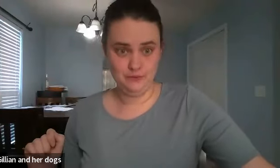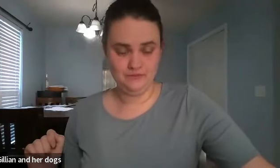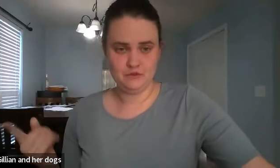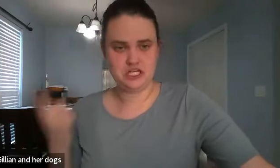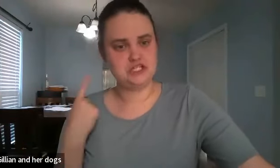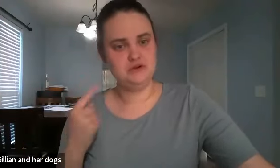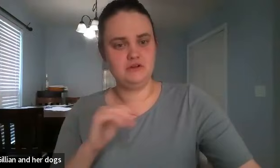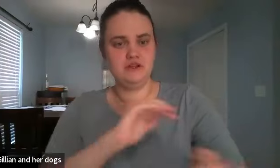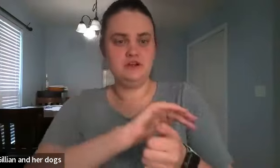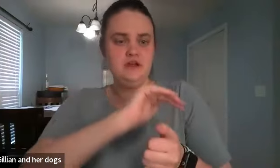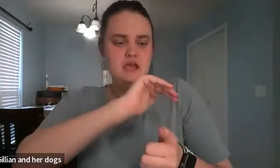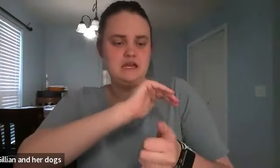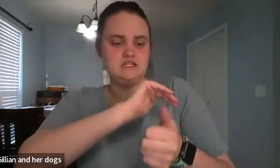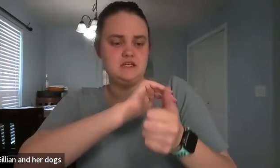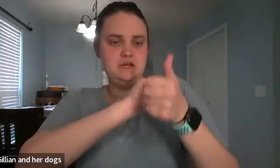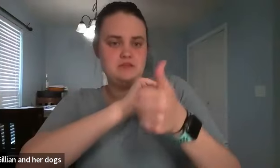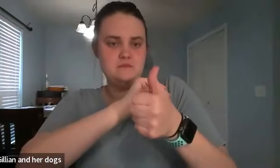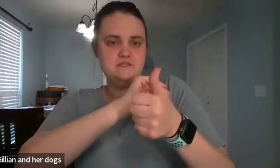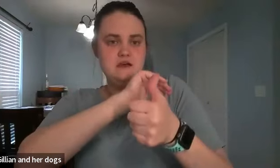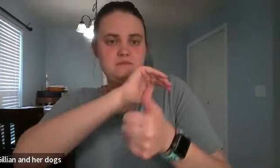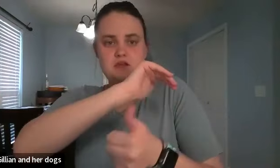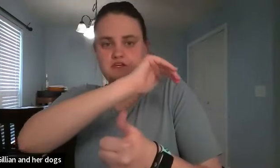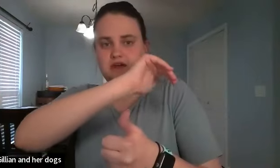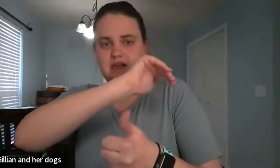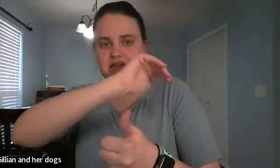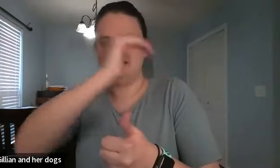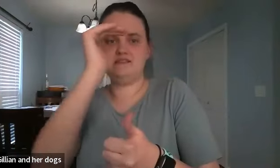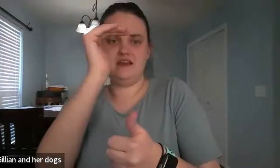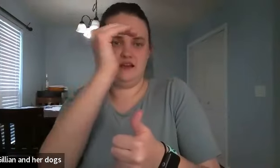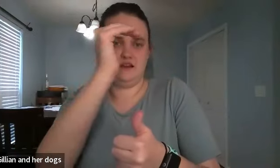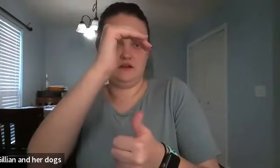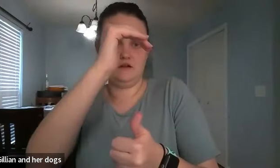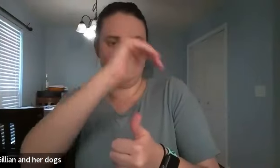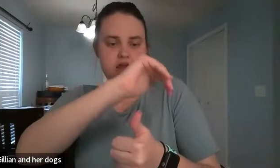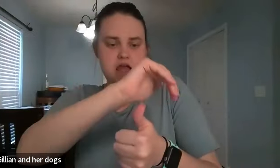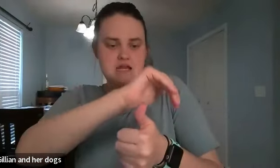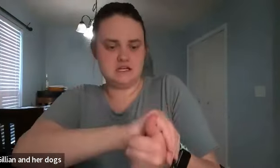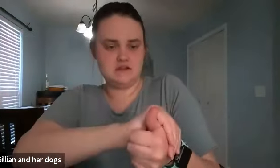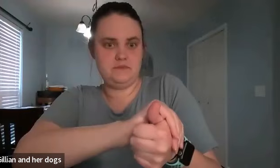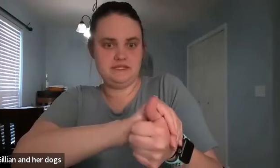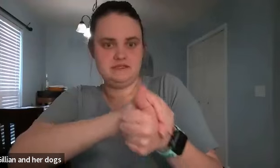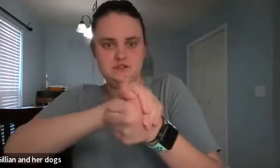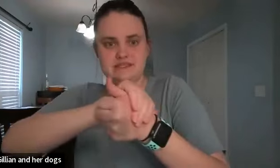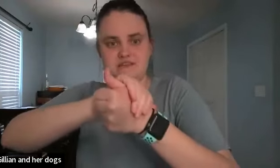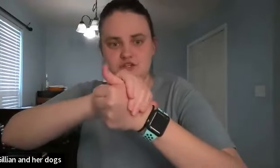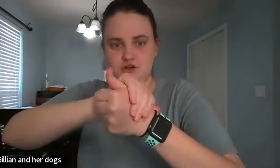turtle, which I showed earlier. And it's going to be a thumbs up. Your hand is in that kind of curve and it's going to cup it. So it's like the turtle